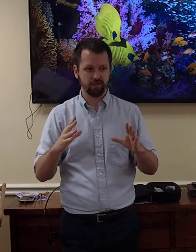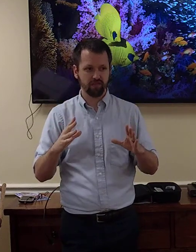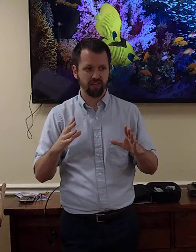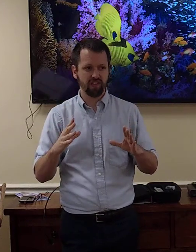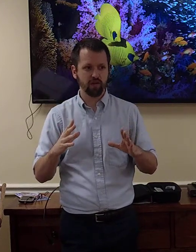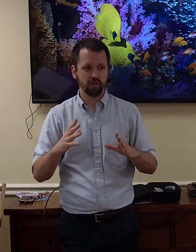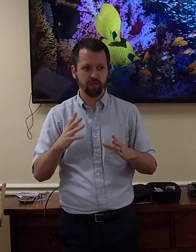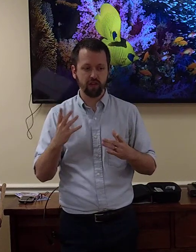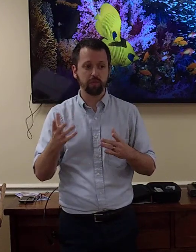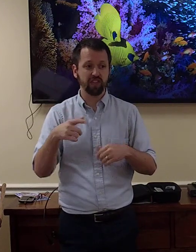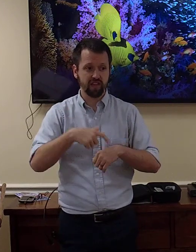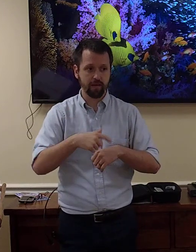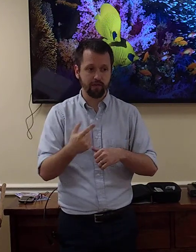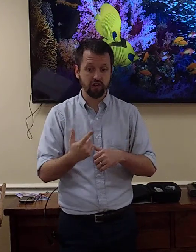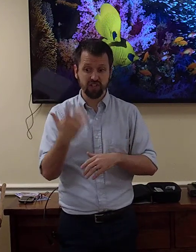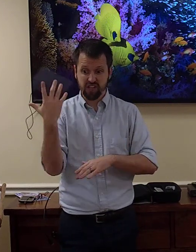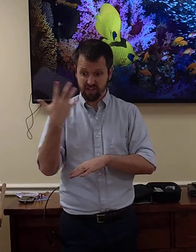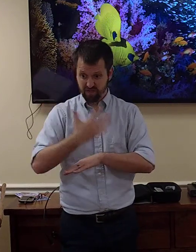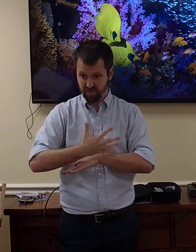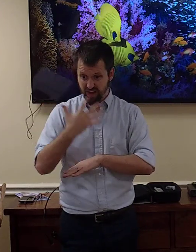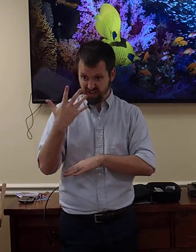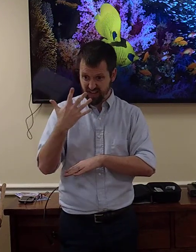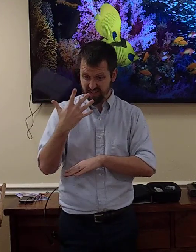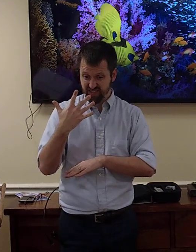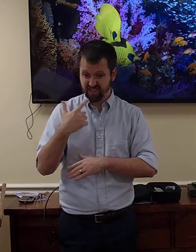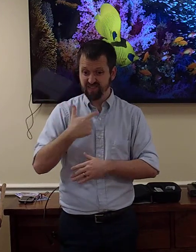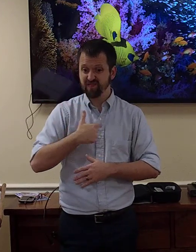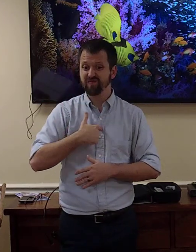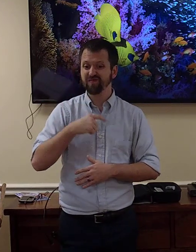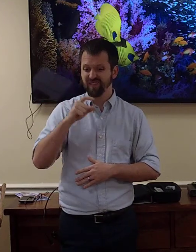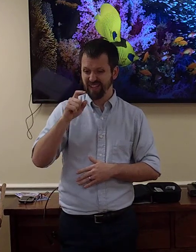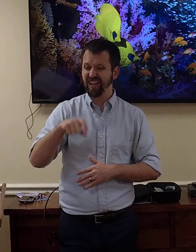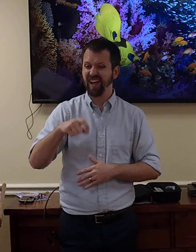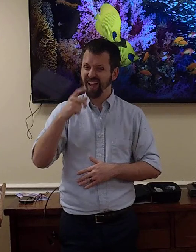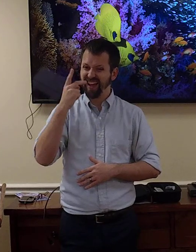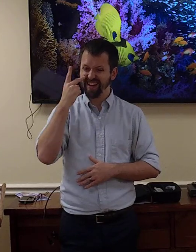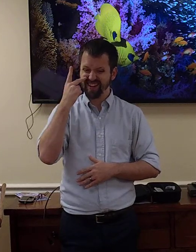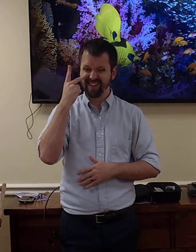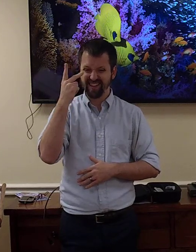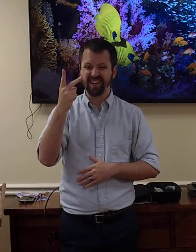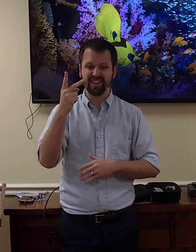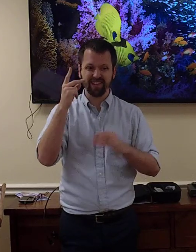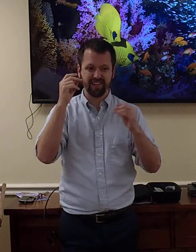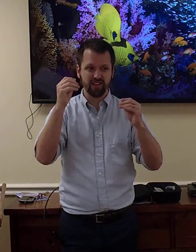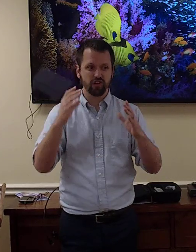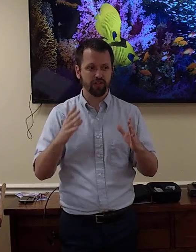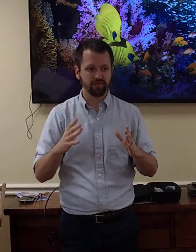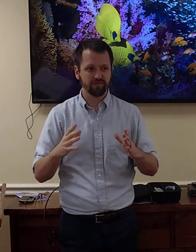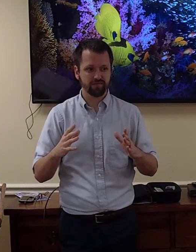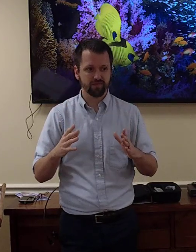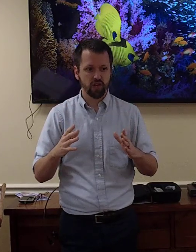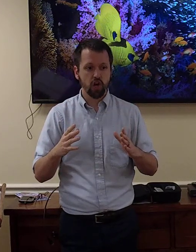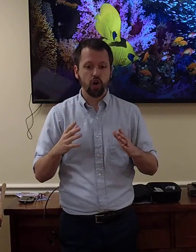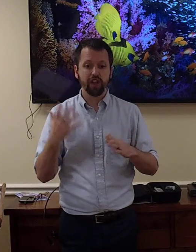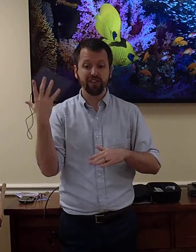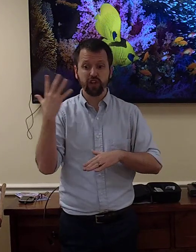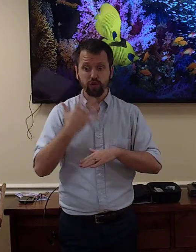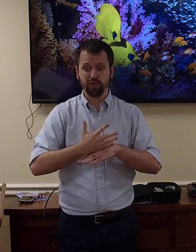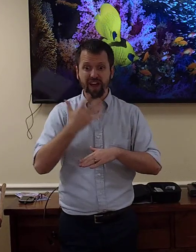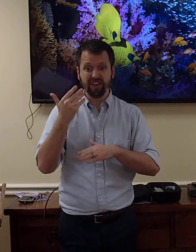That's how you would do that. You put the time first. 5 days. I need to see the teacher. Or you can do 5 days